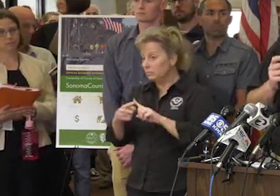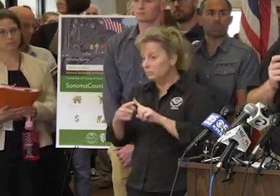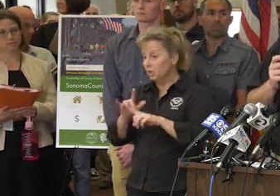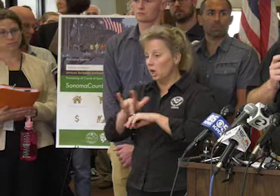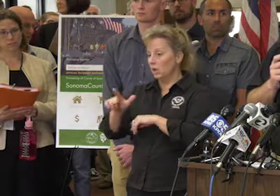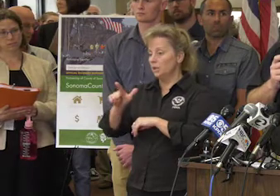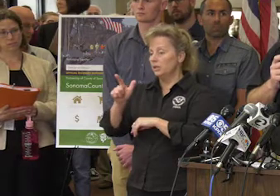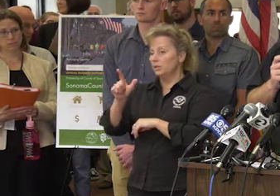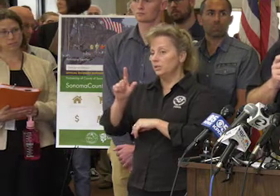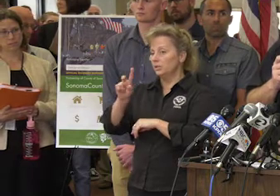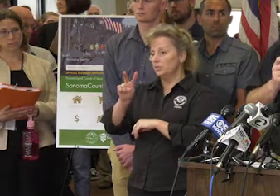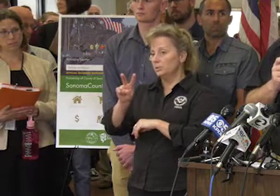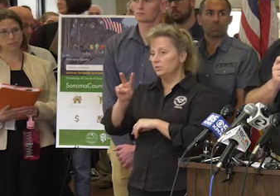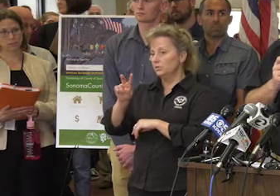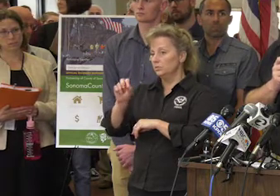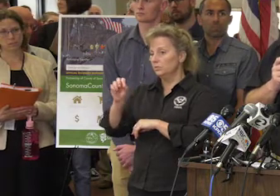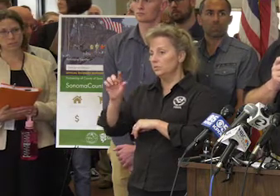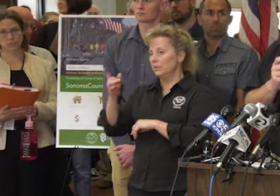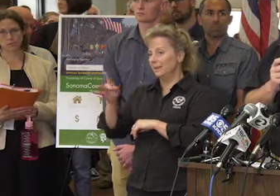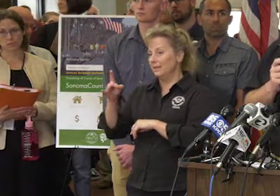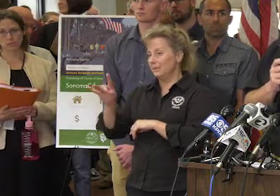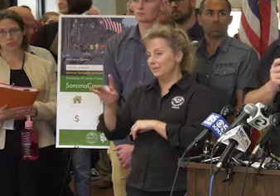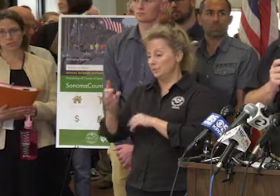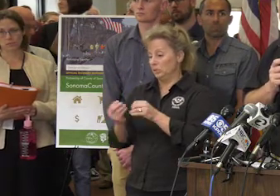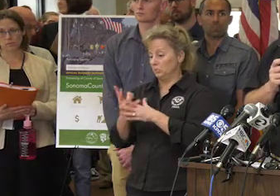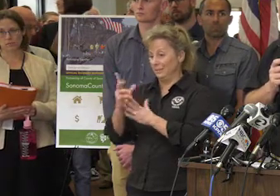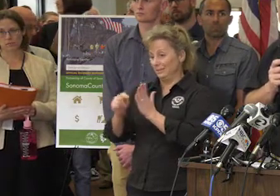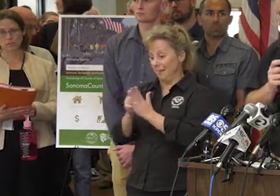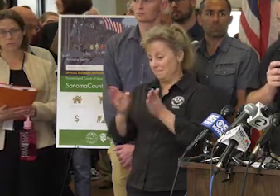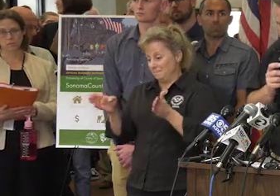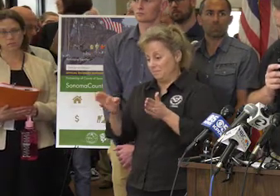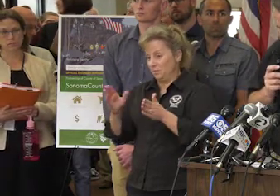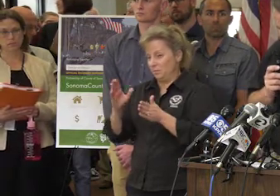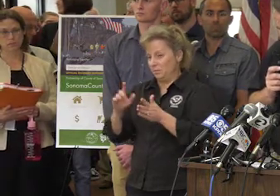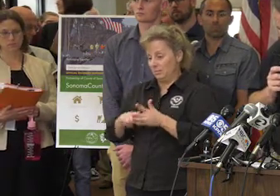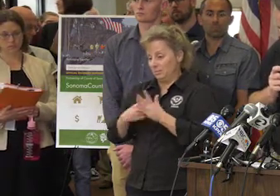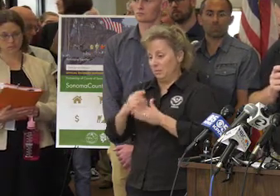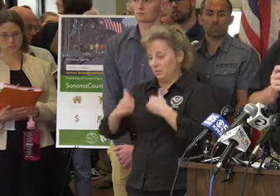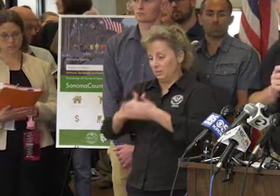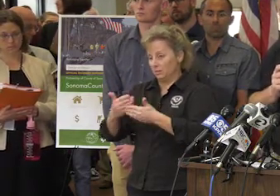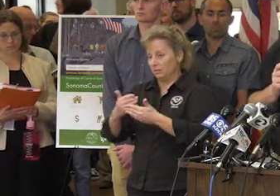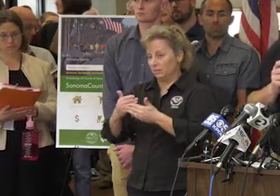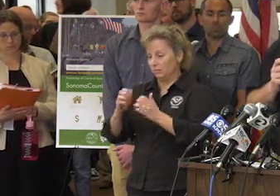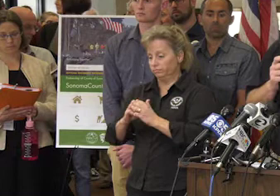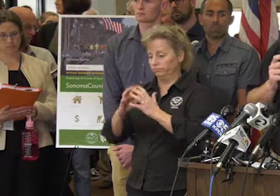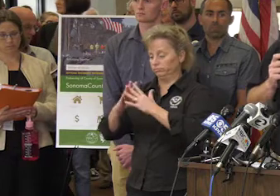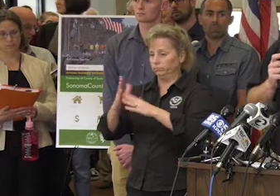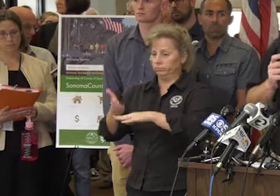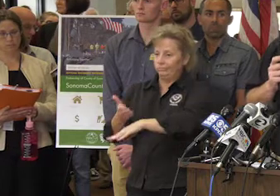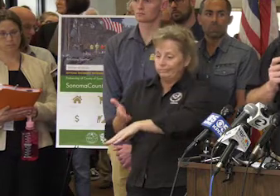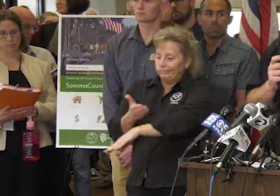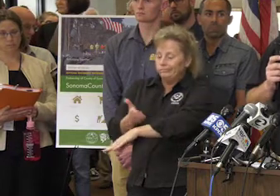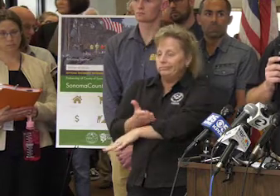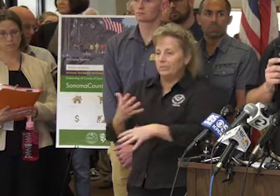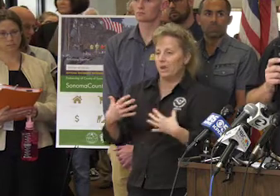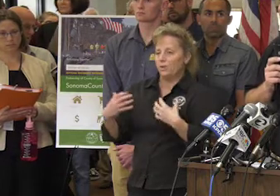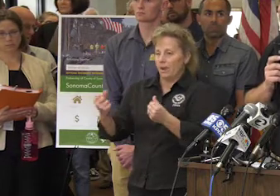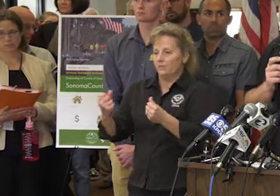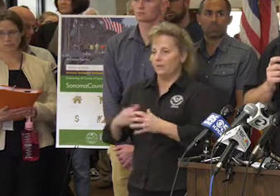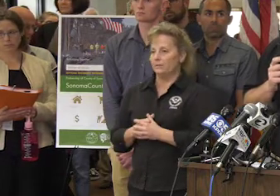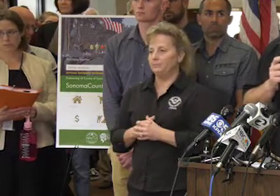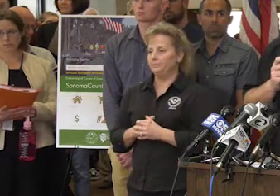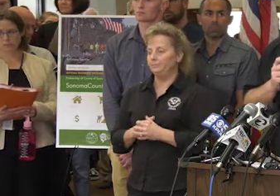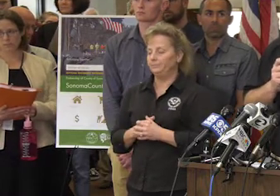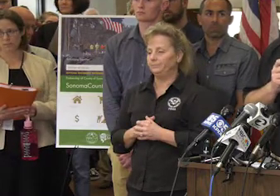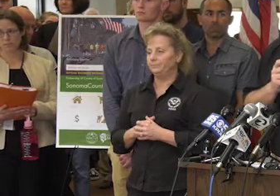early 2018. So come springtime, you can begin the process of rebuilding and recovering. The most important part of